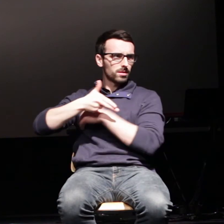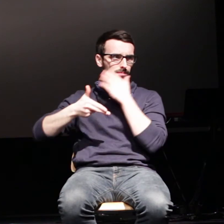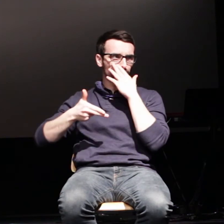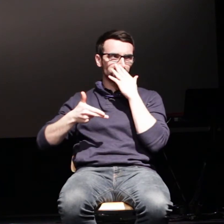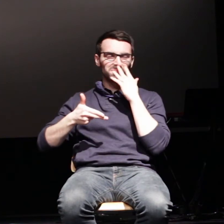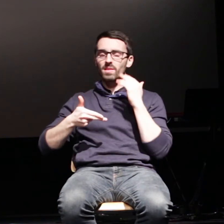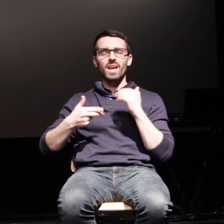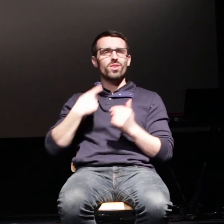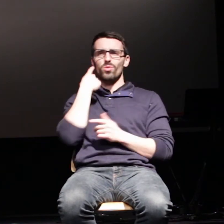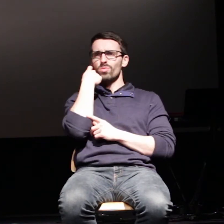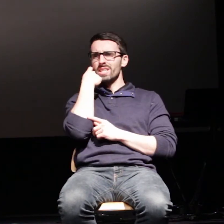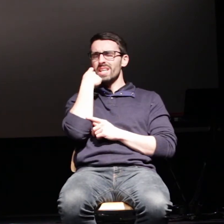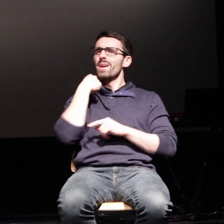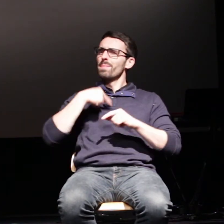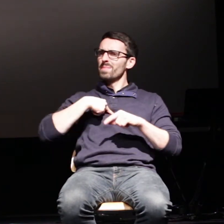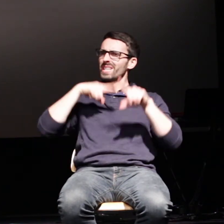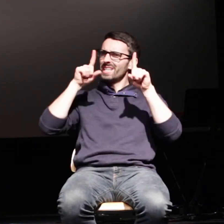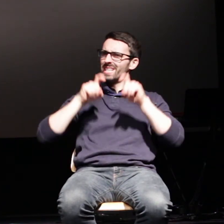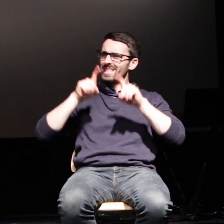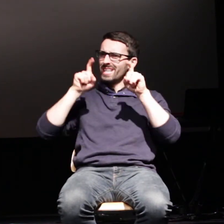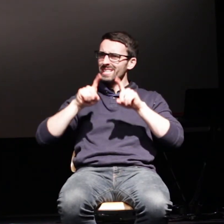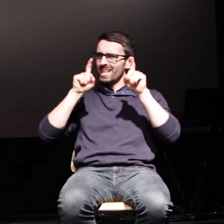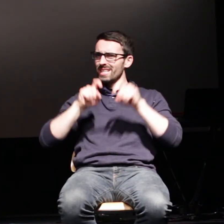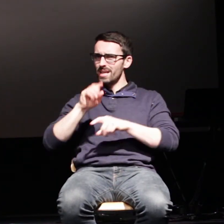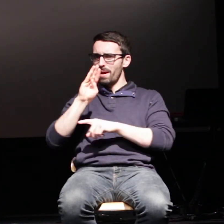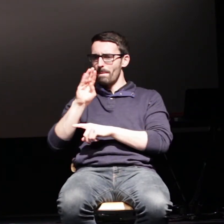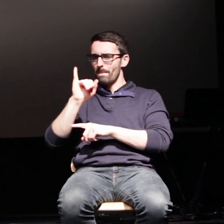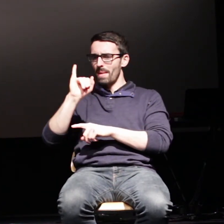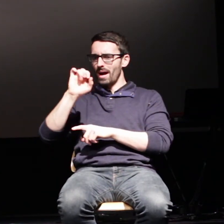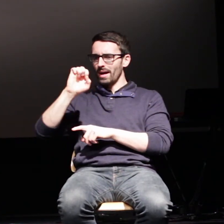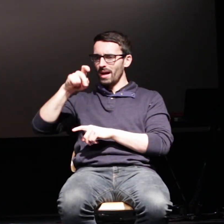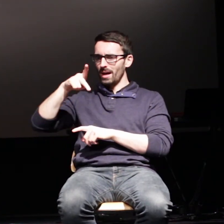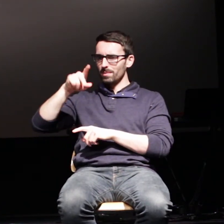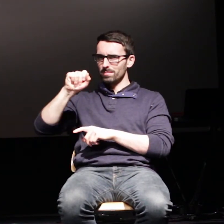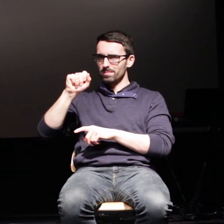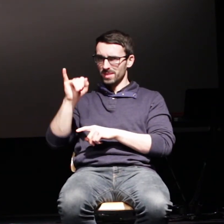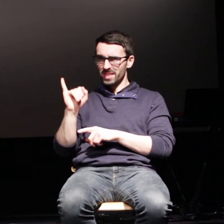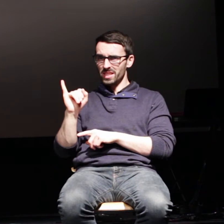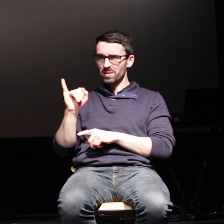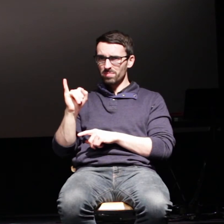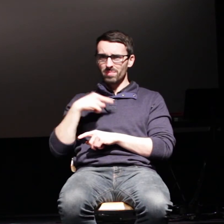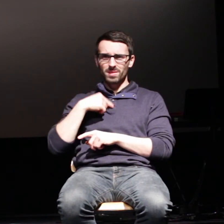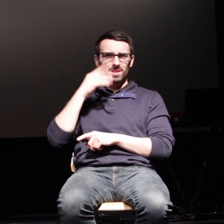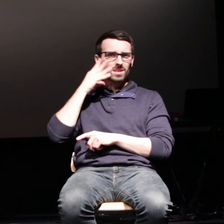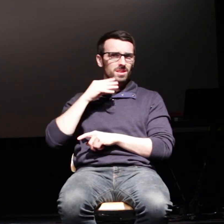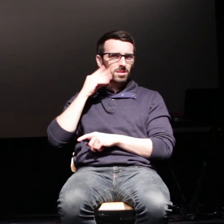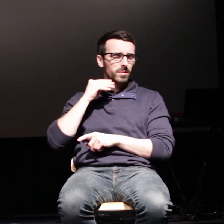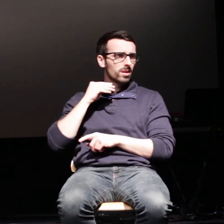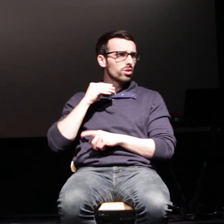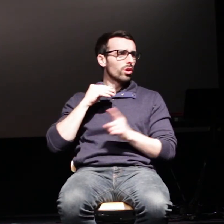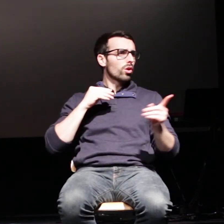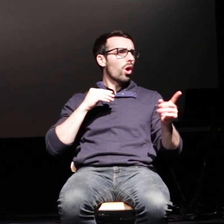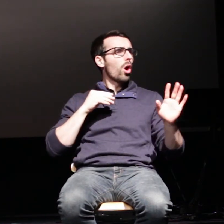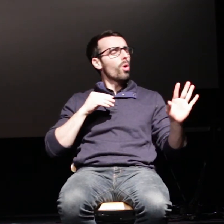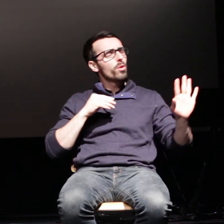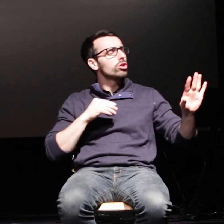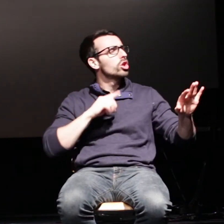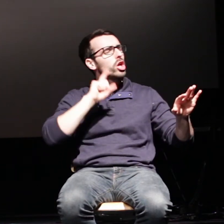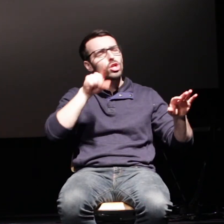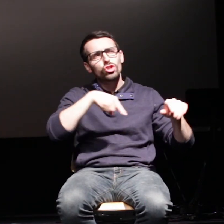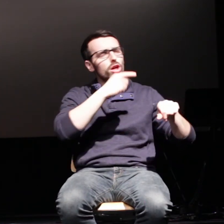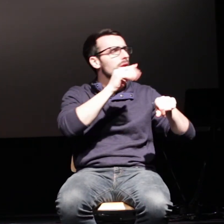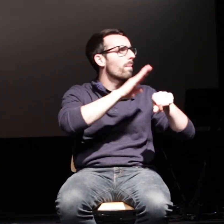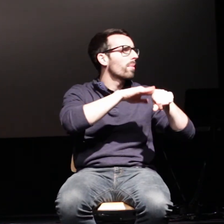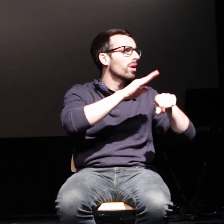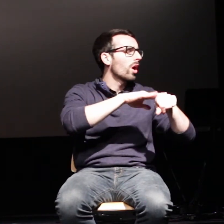of tests and a biopsy the week before, and every test they kept saying, this is just a precautionary measure, and I truly believed it was precautionary. I thought, man,